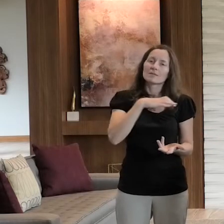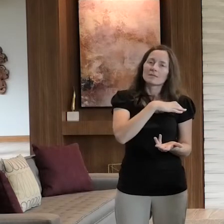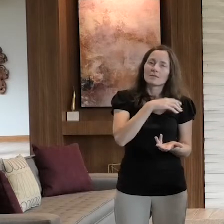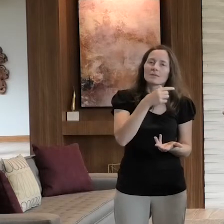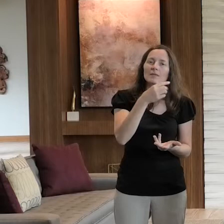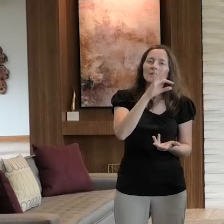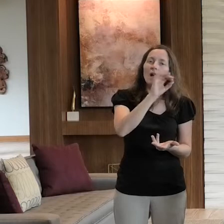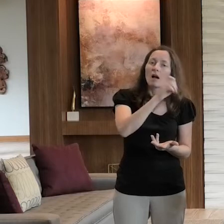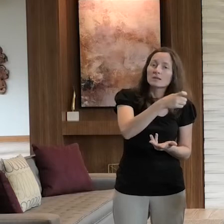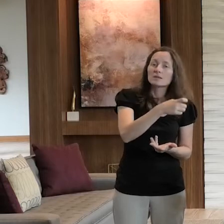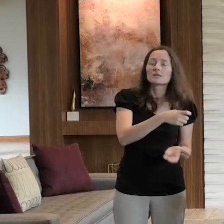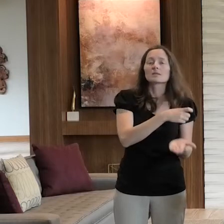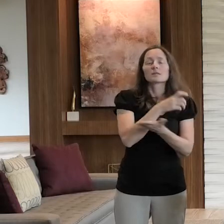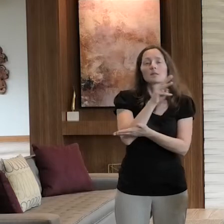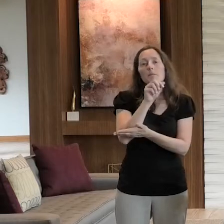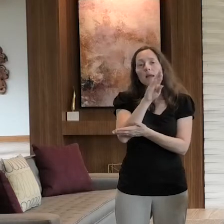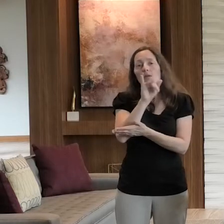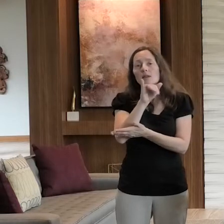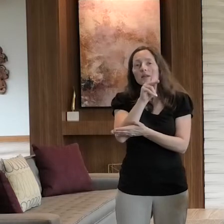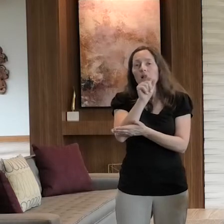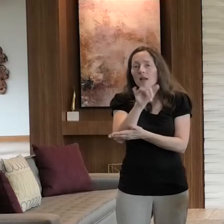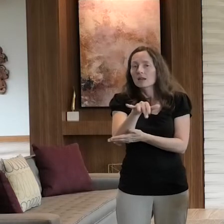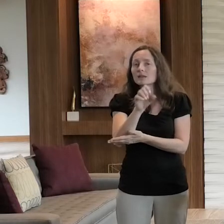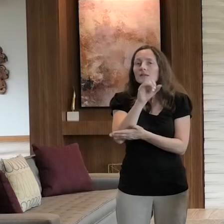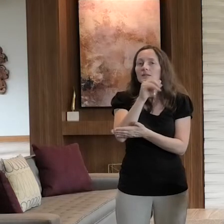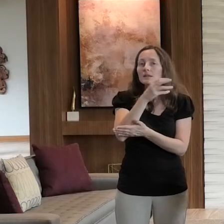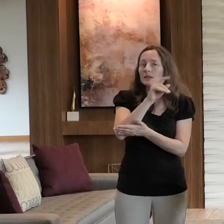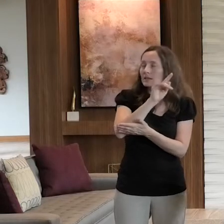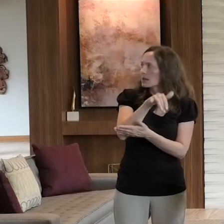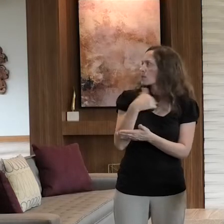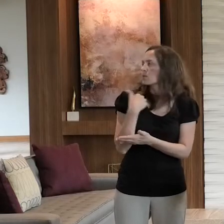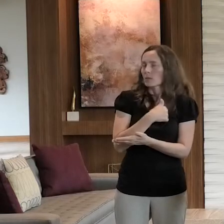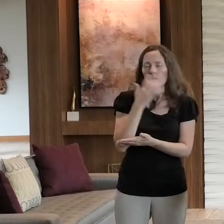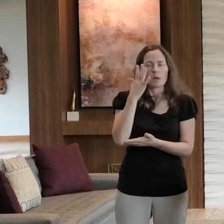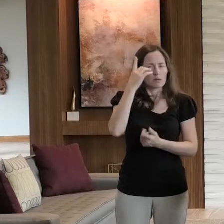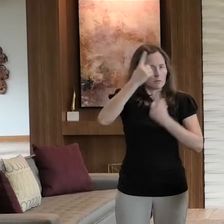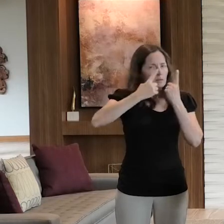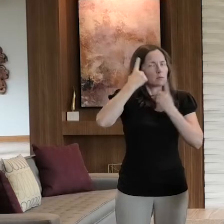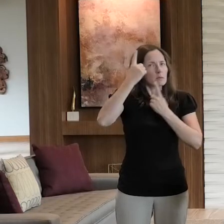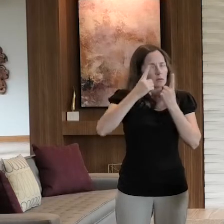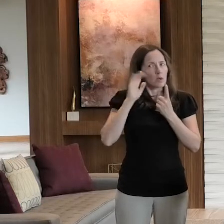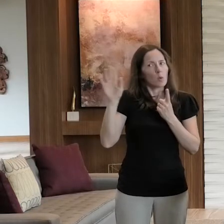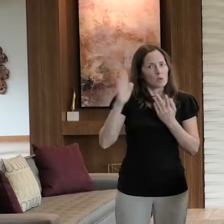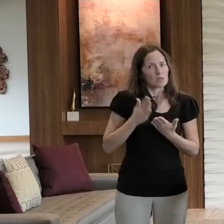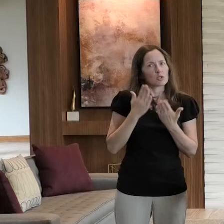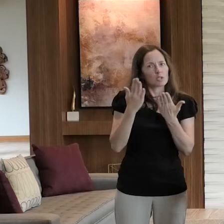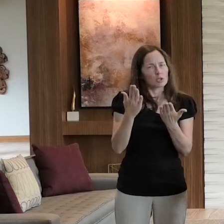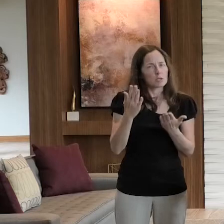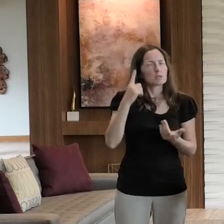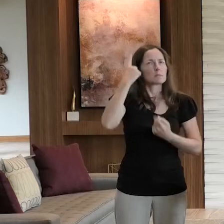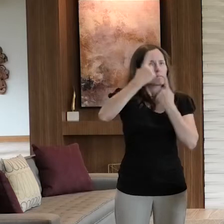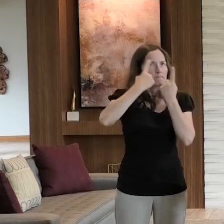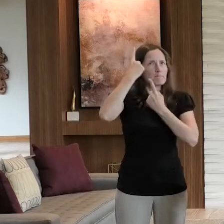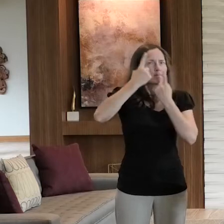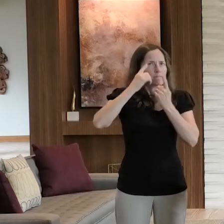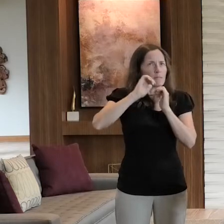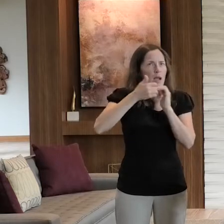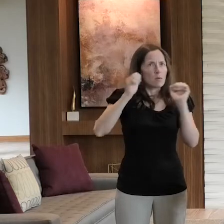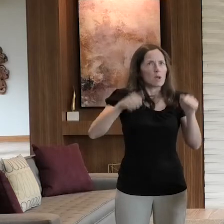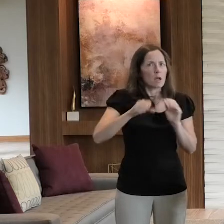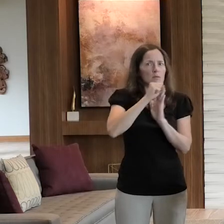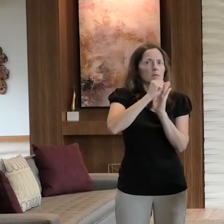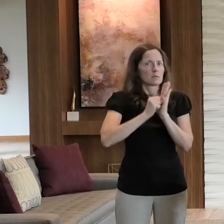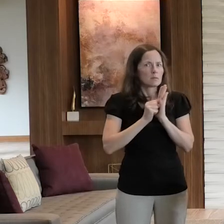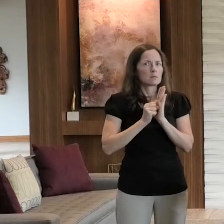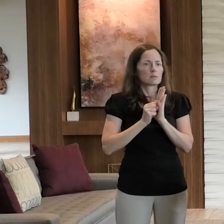Sigaty, and we will take that suggestion to heart. I think that's a very good suggestion, so I think we're all pleased to be able to look at seeing